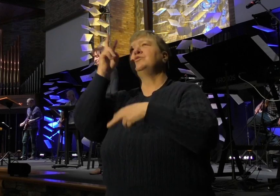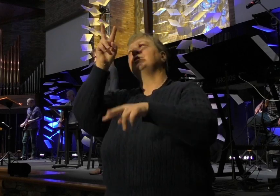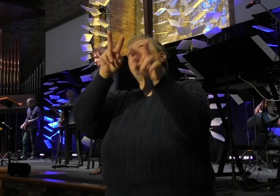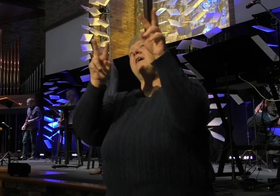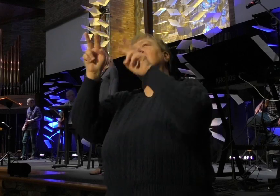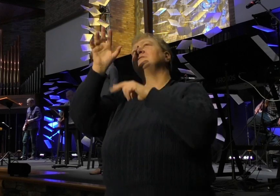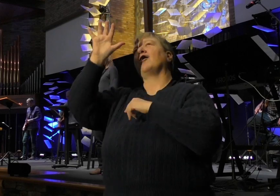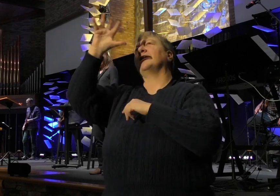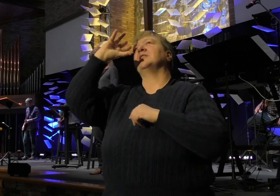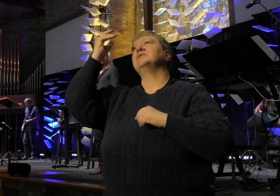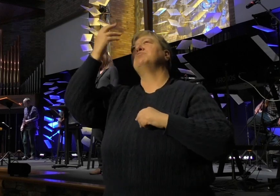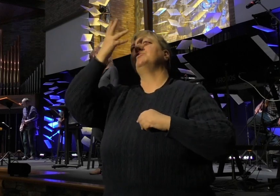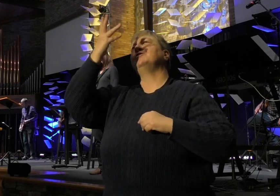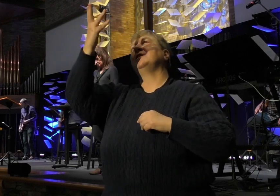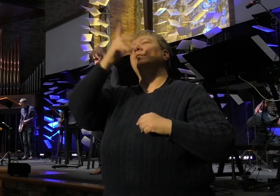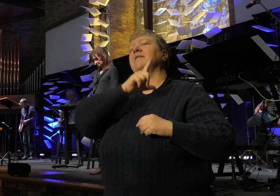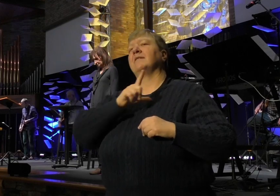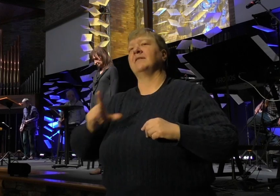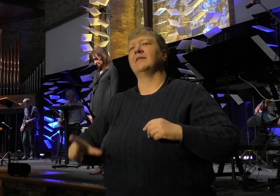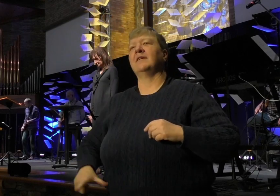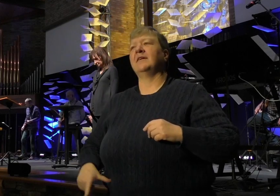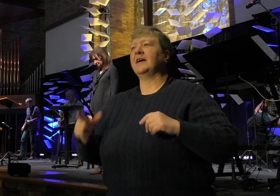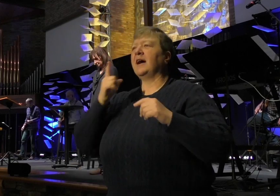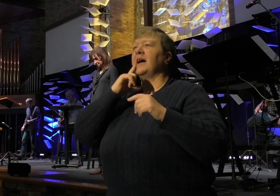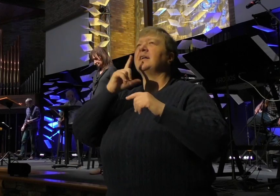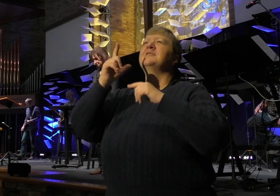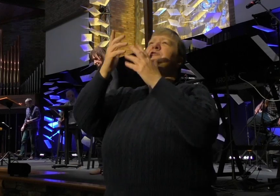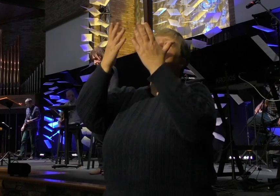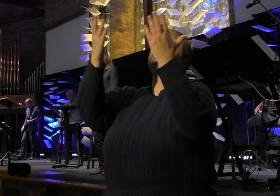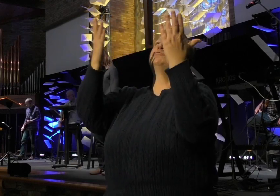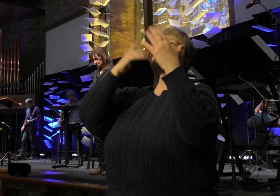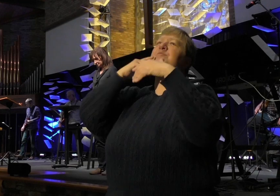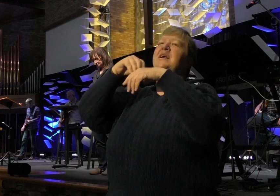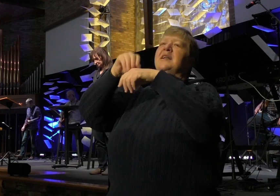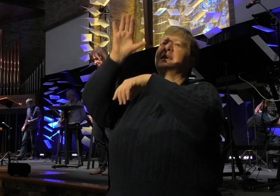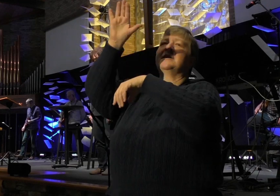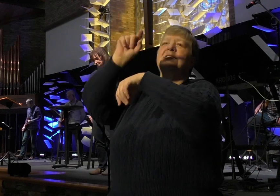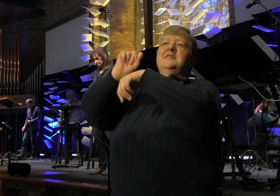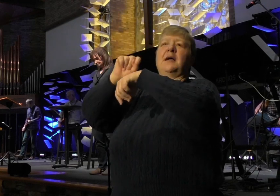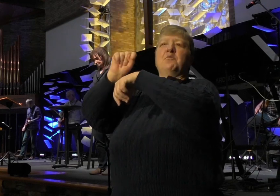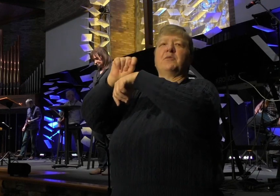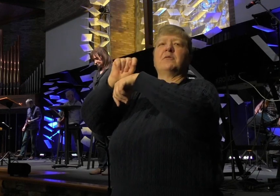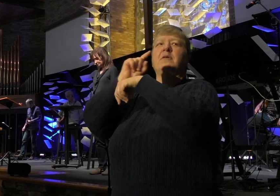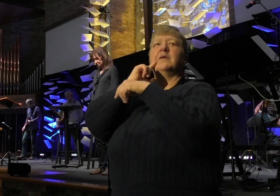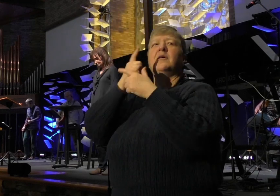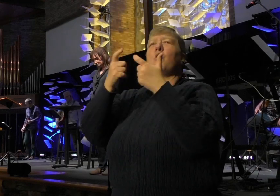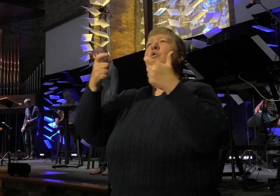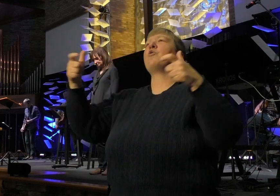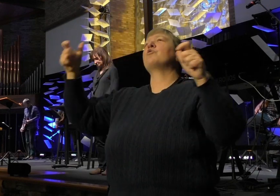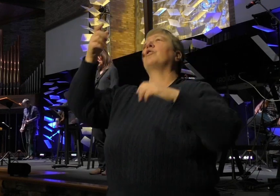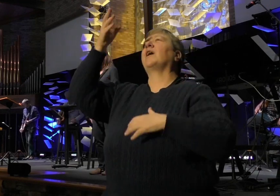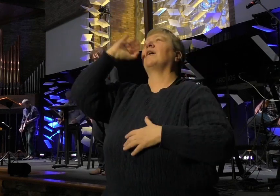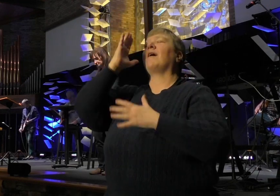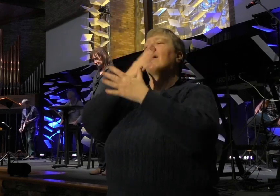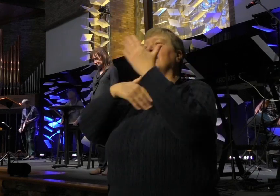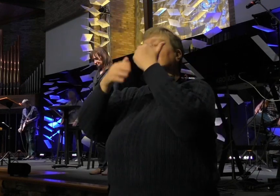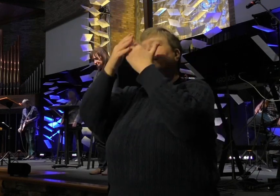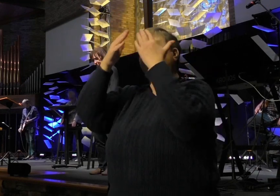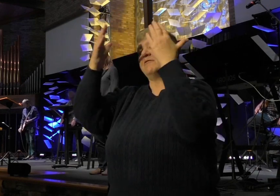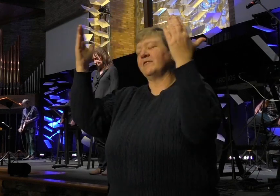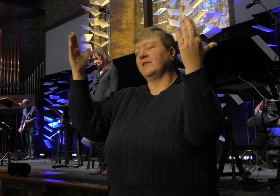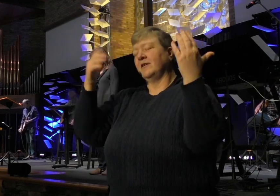of the Lord and to inquire in his temple. O great God of heaven, we bow our hearts to